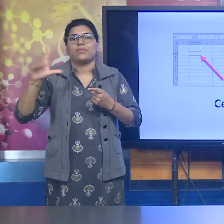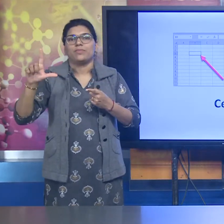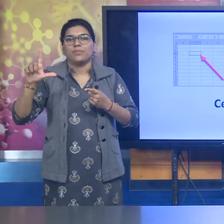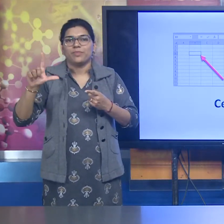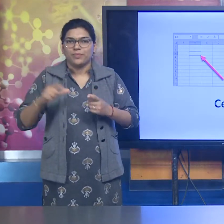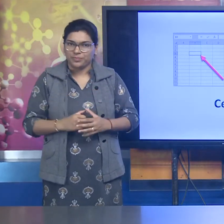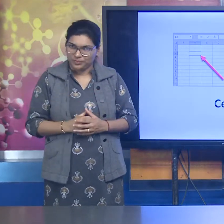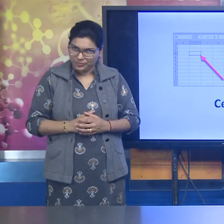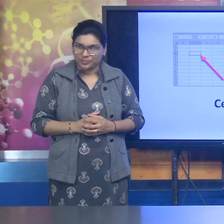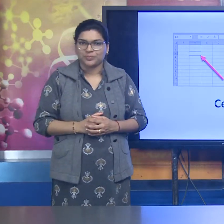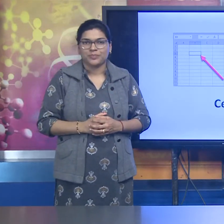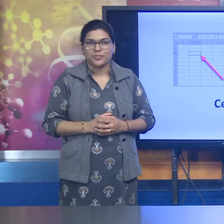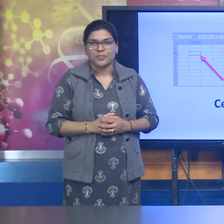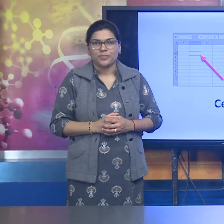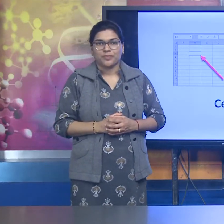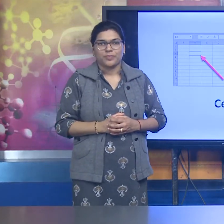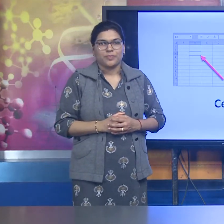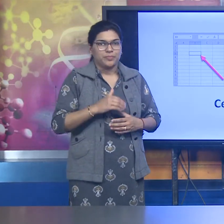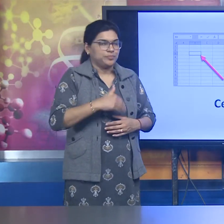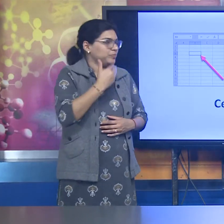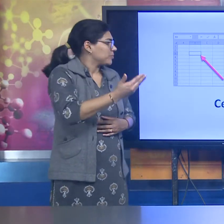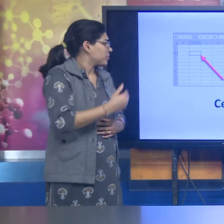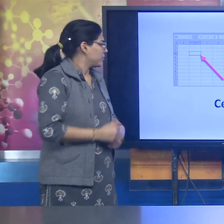that names cell.